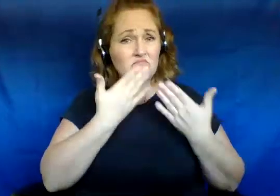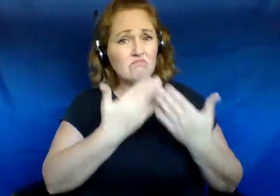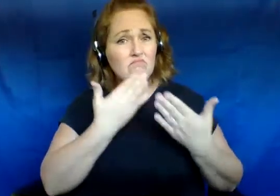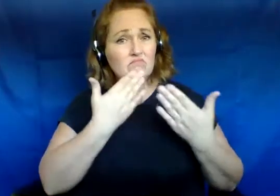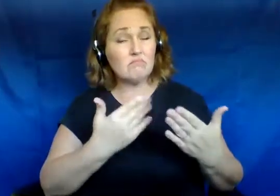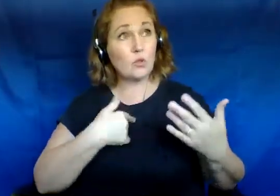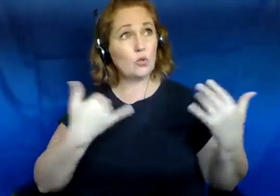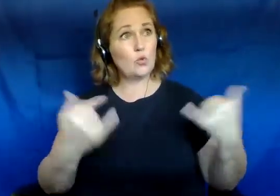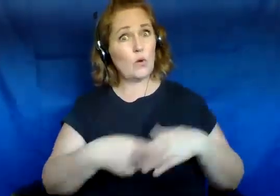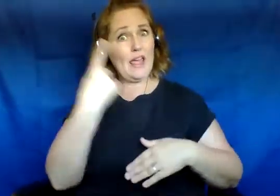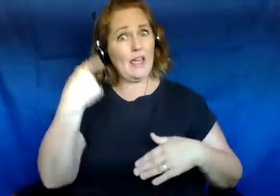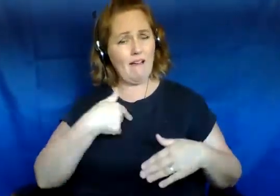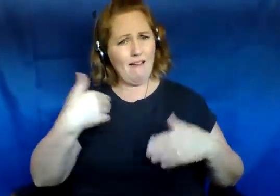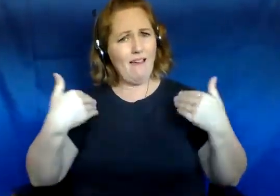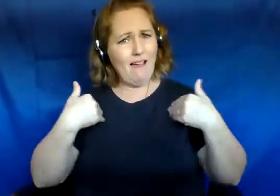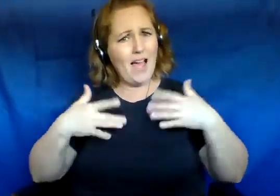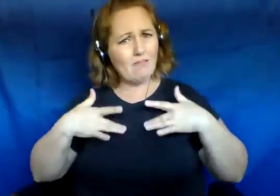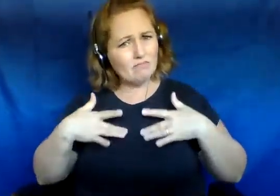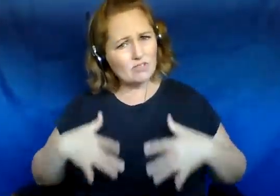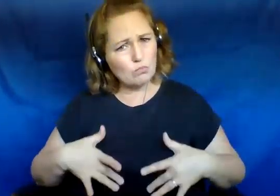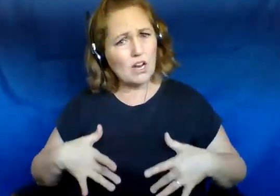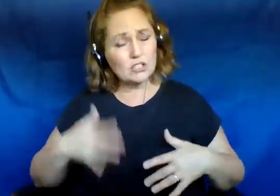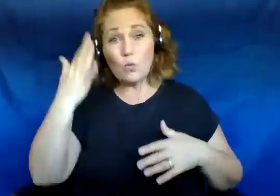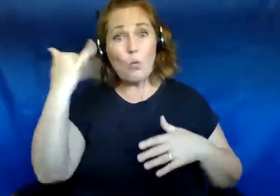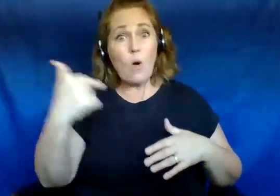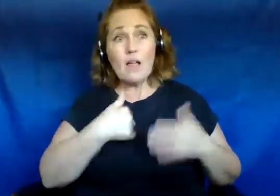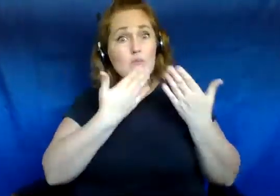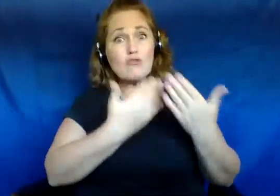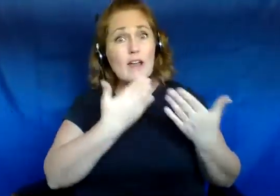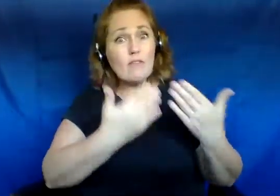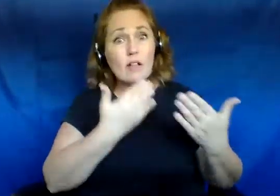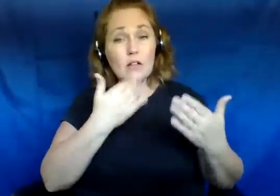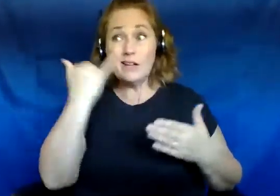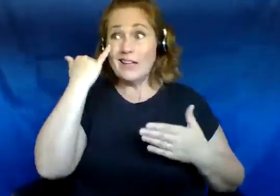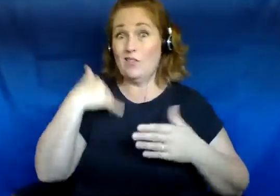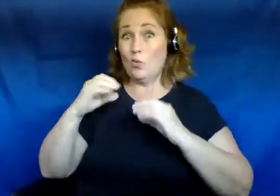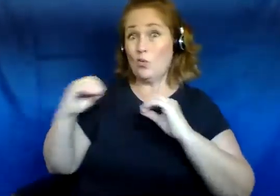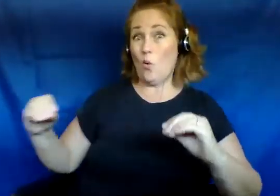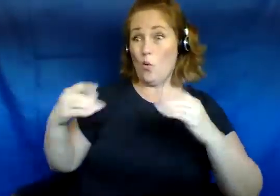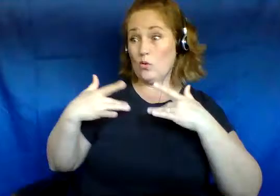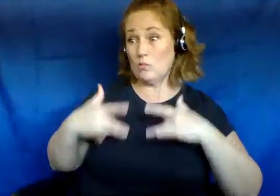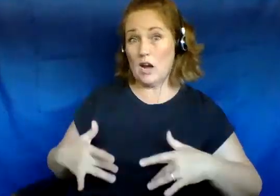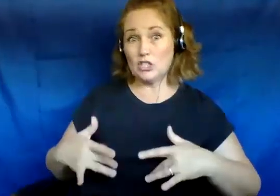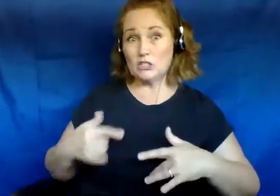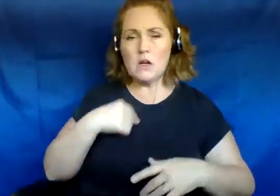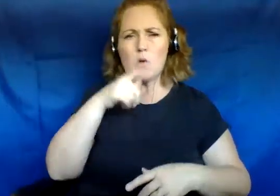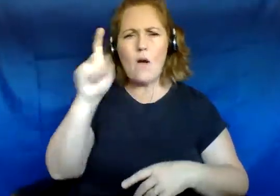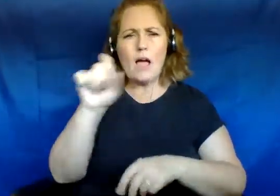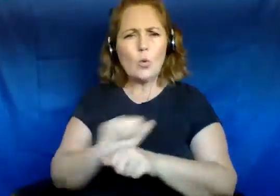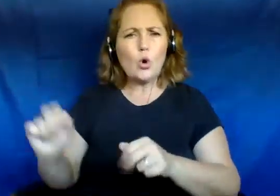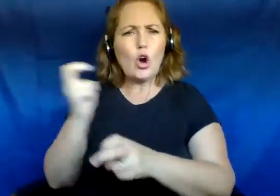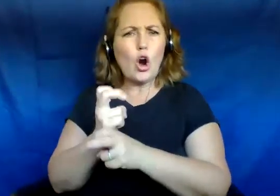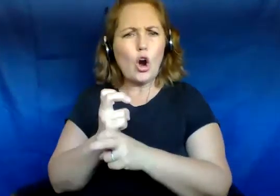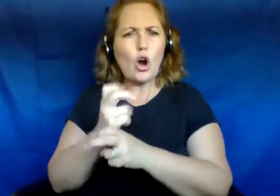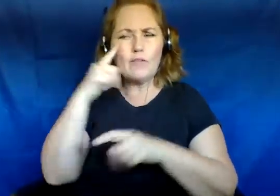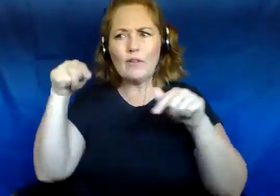have depression today. You know why I'm grateful? Because if I didn't have depression, I wouldn't have to work so hard at this